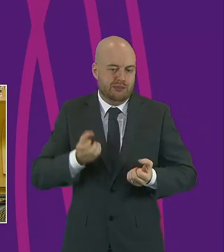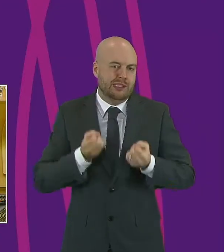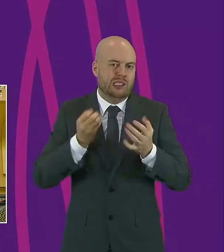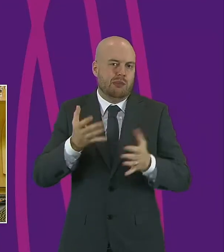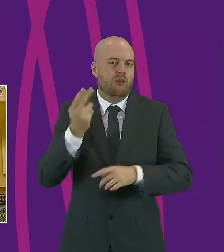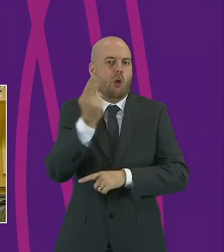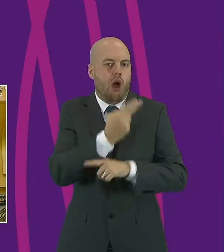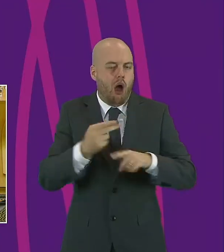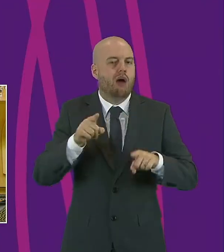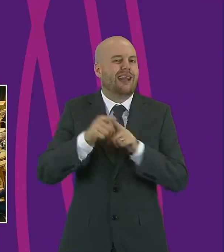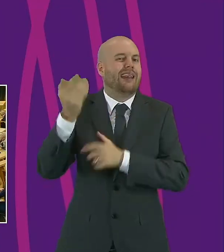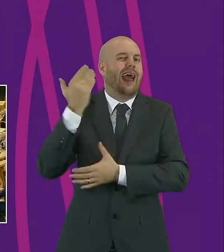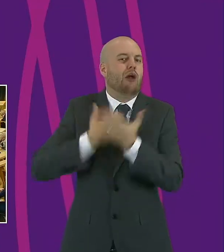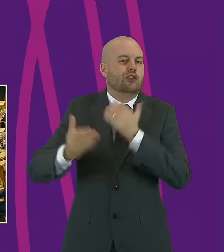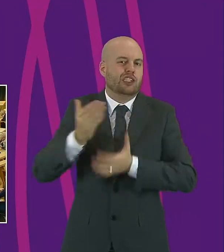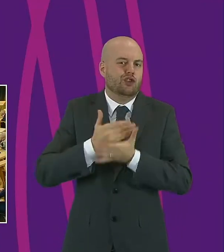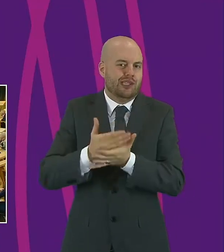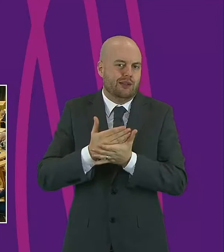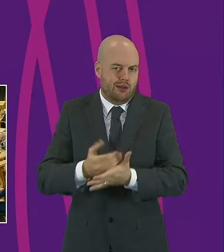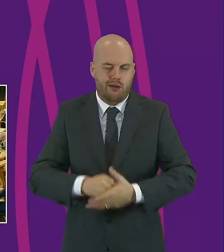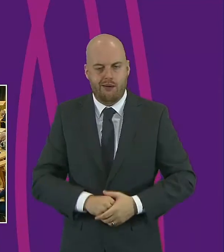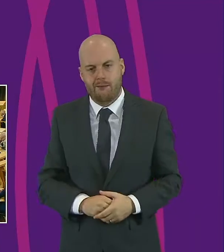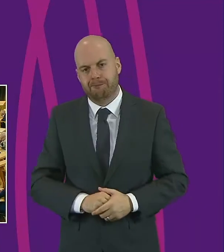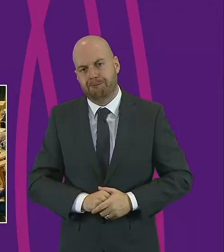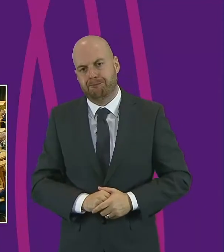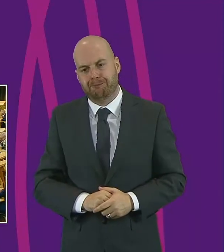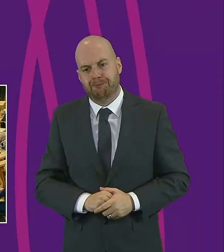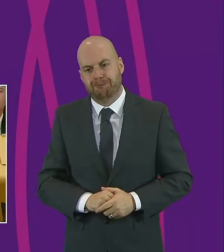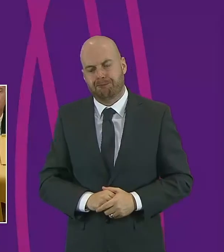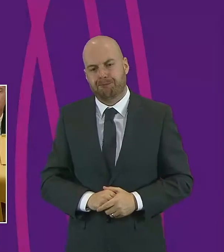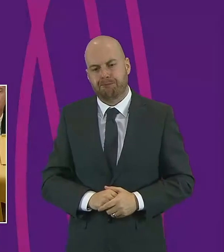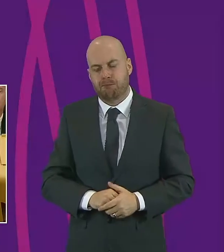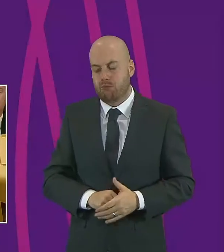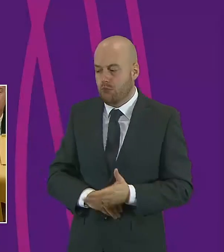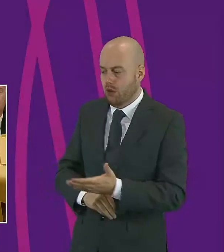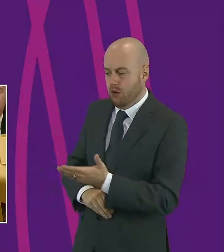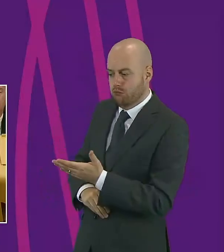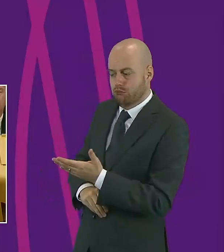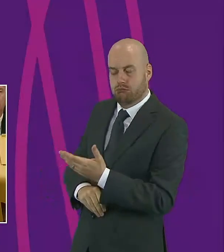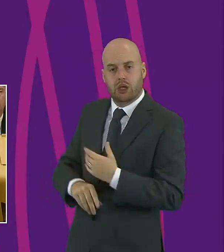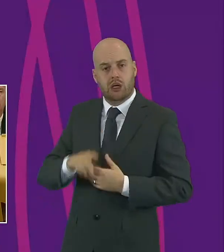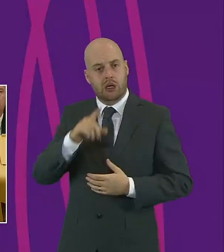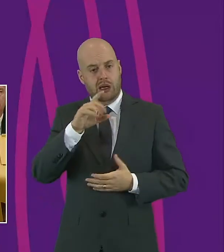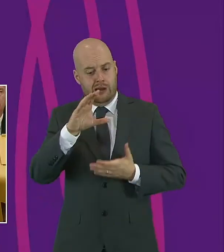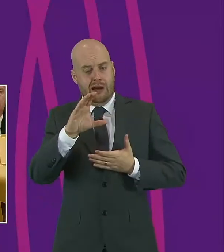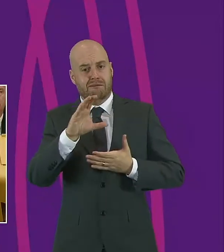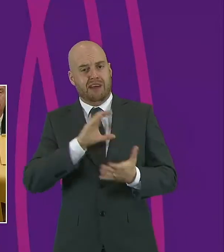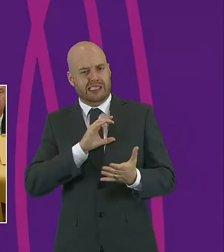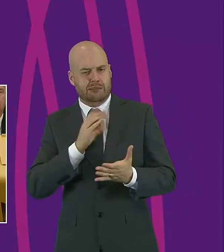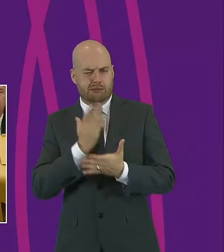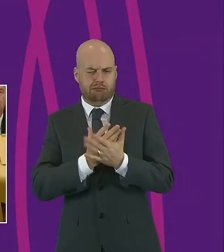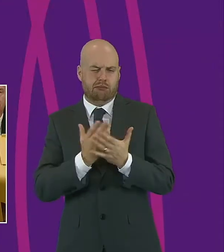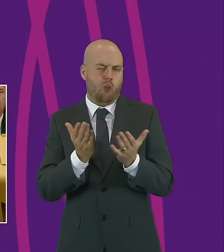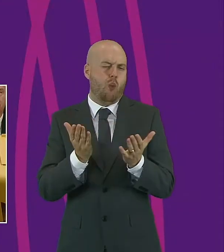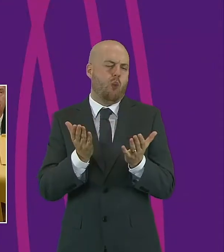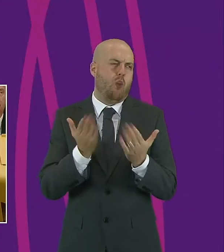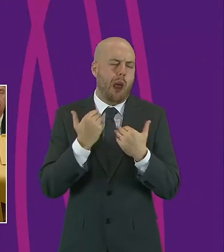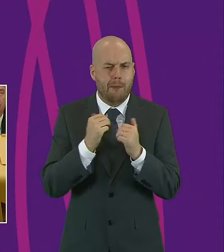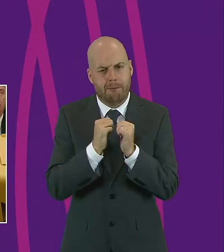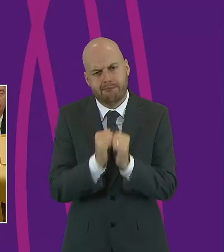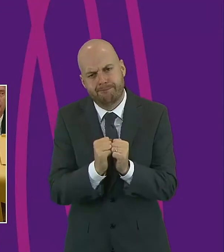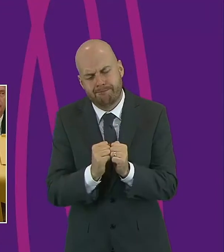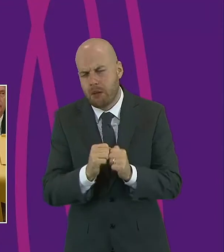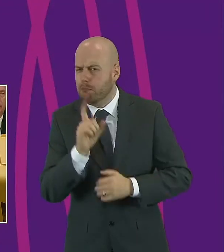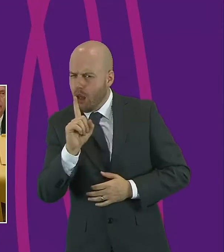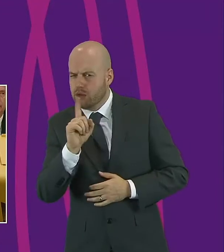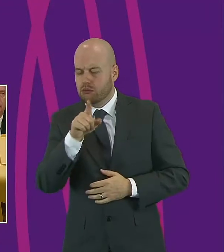heritage sectors. Sarah Boyack. The investment so far is welcome. But what work has the Scottish Government done to assess the